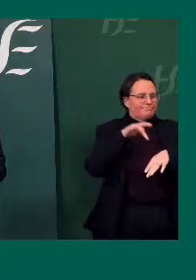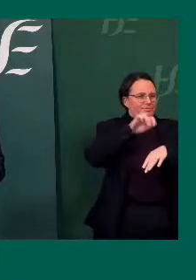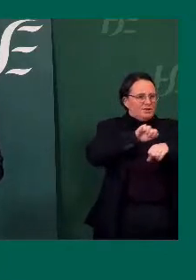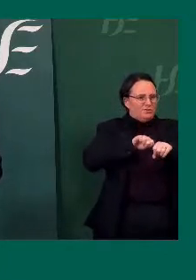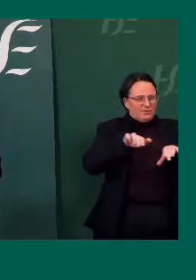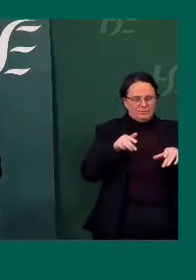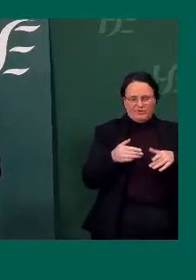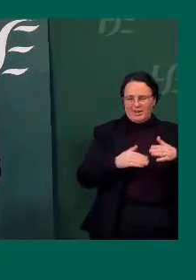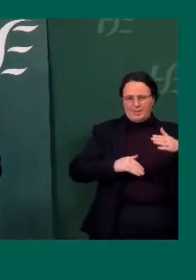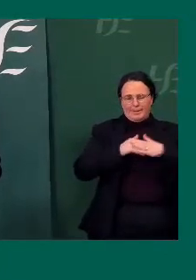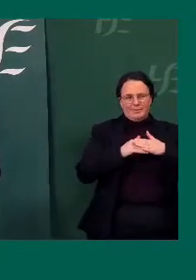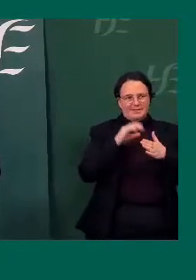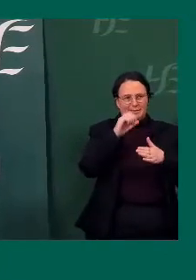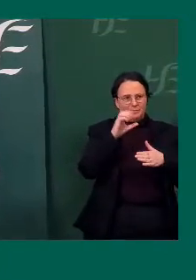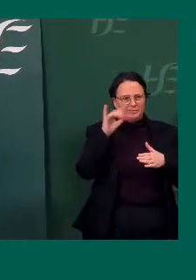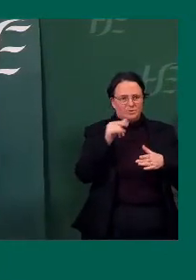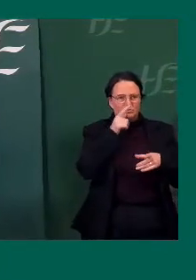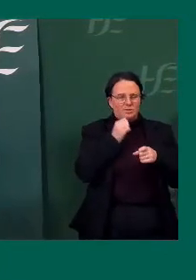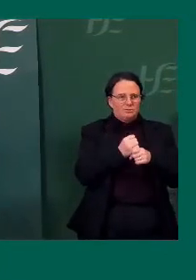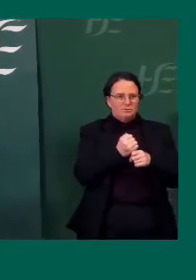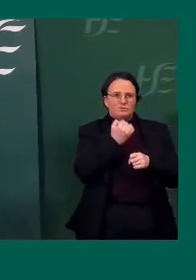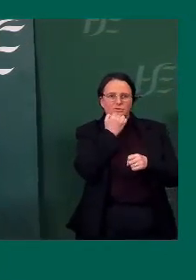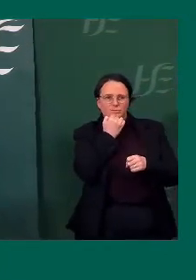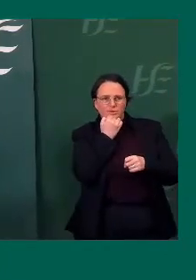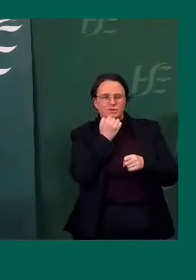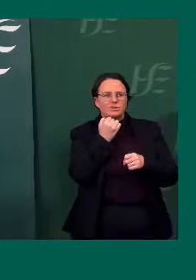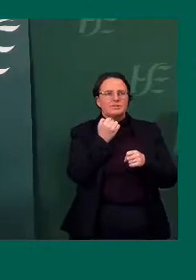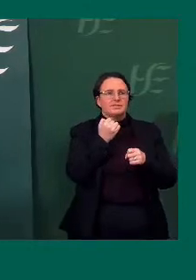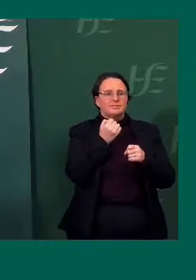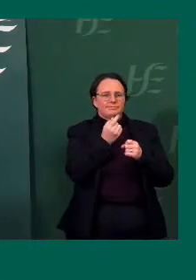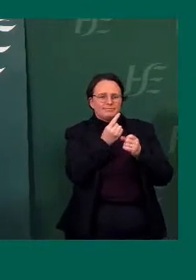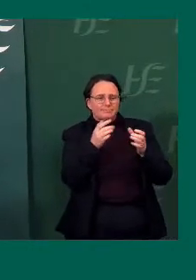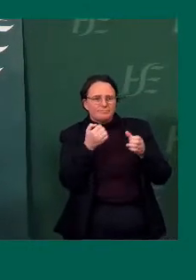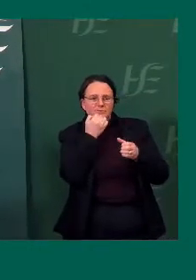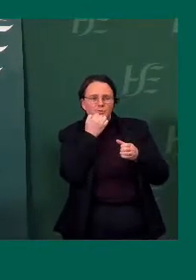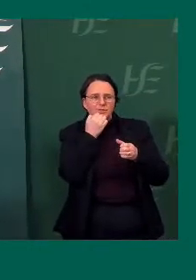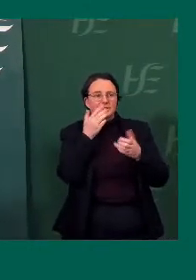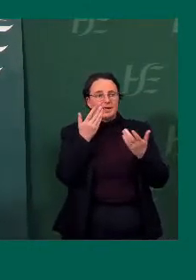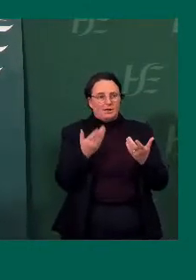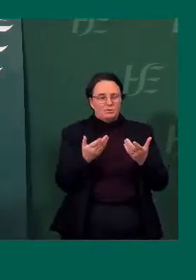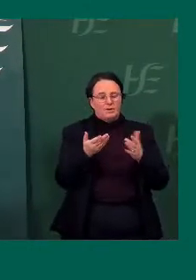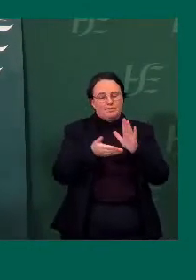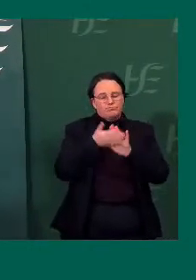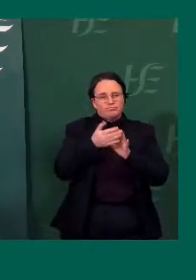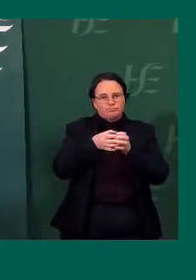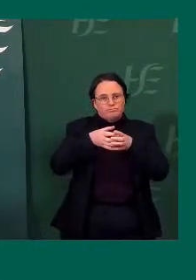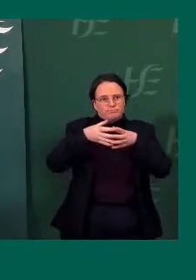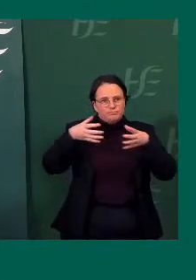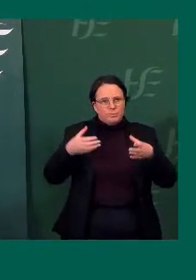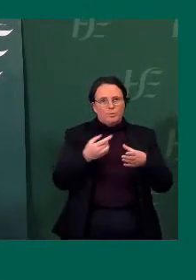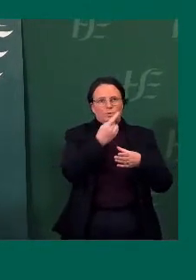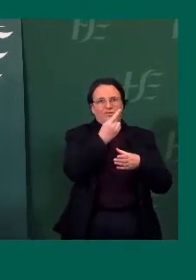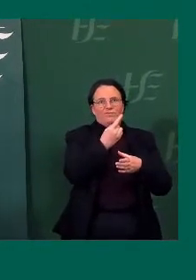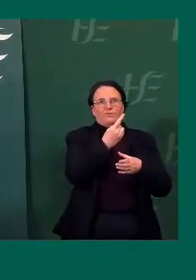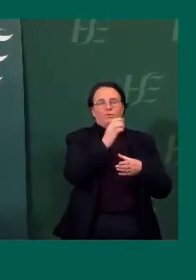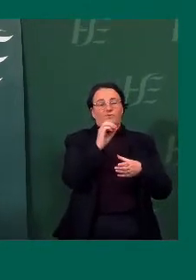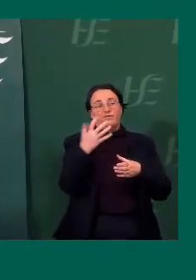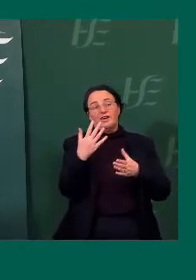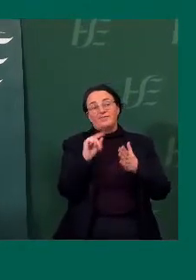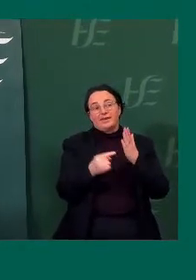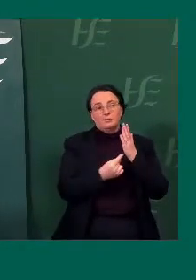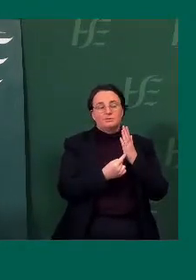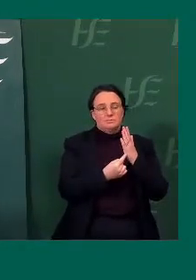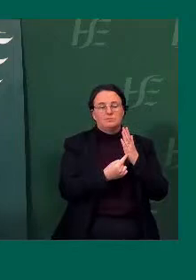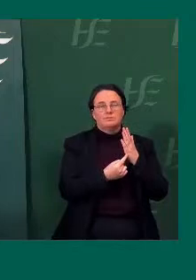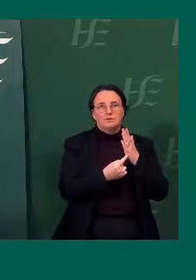limited capacity. We were talking single figures in terms of thousands in terms of capacity. That was built up to 105,000,